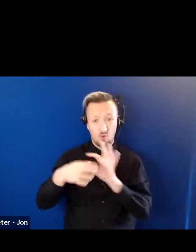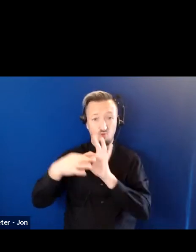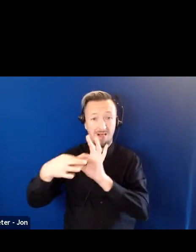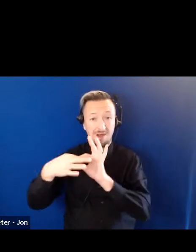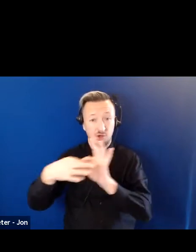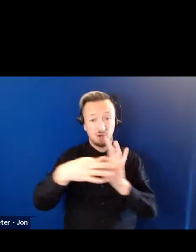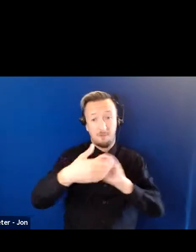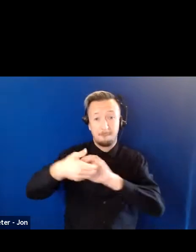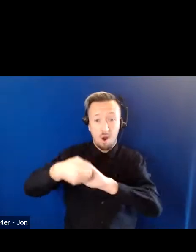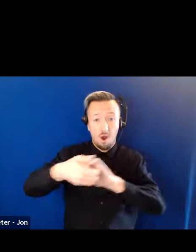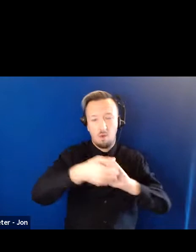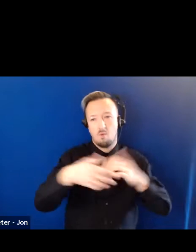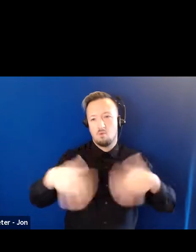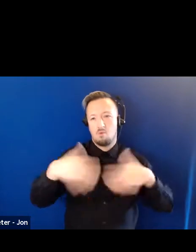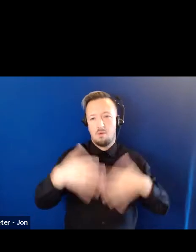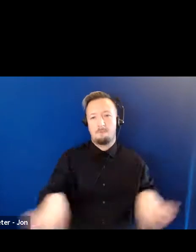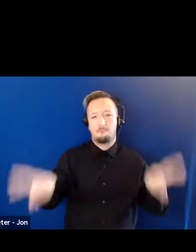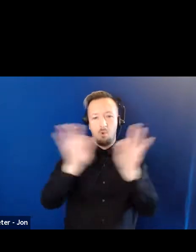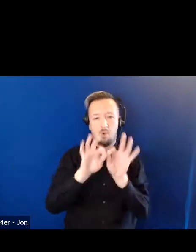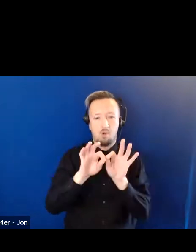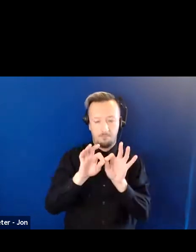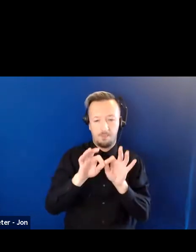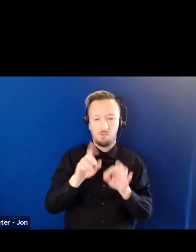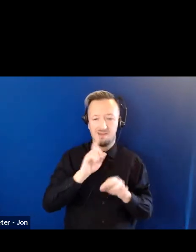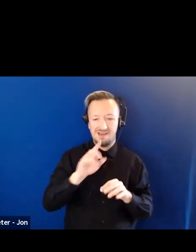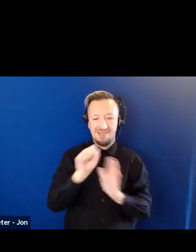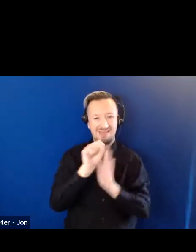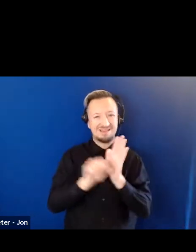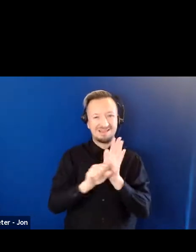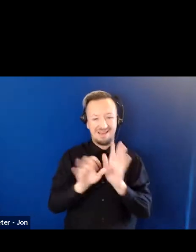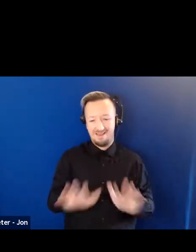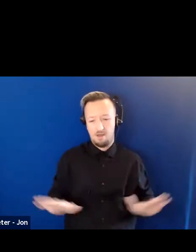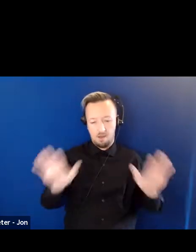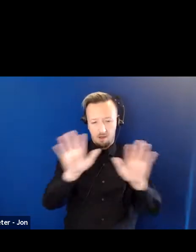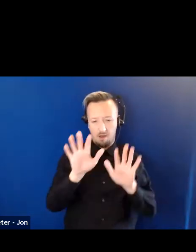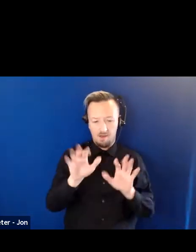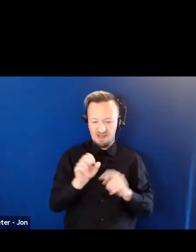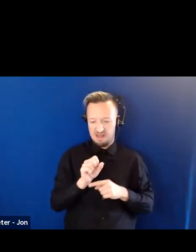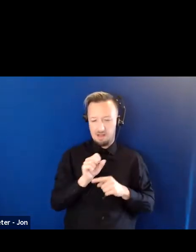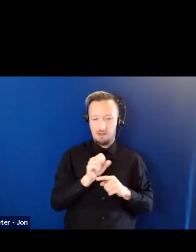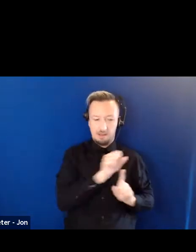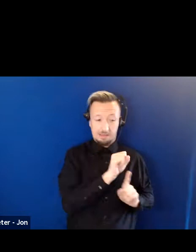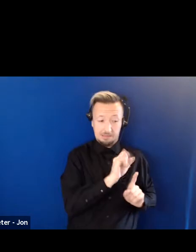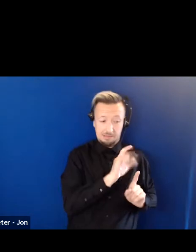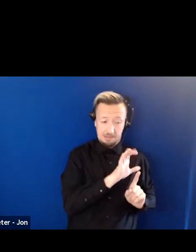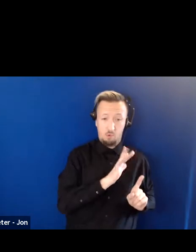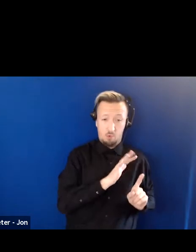develop small coalitions around the state. The silk is great, but Georgia actually